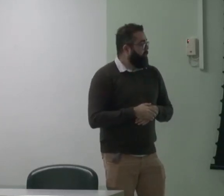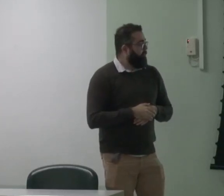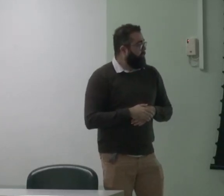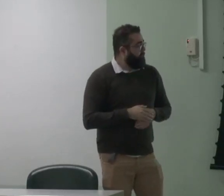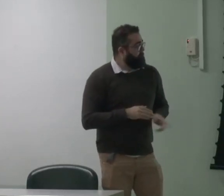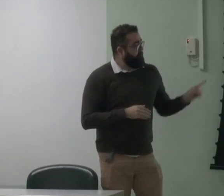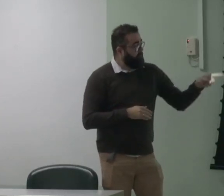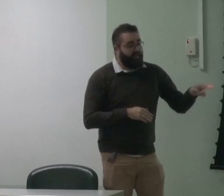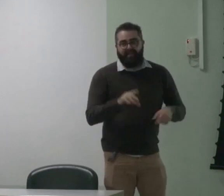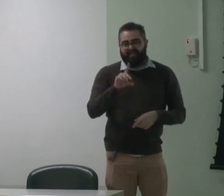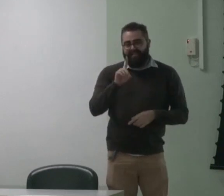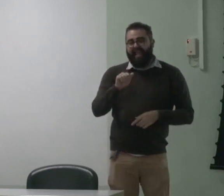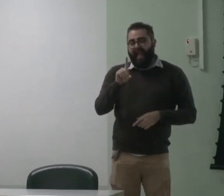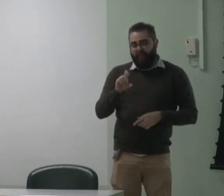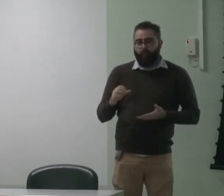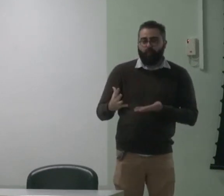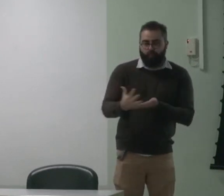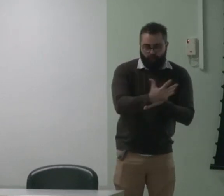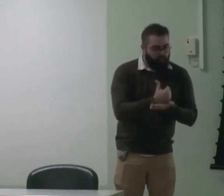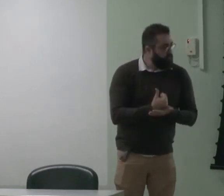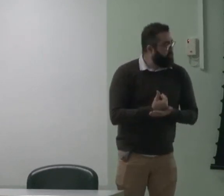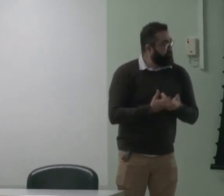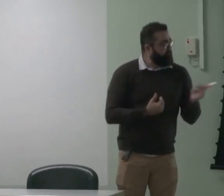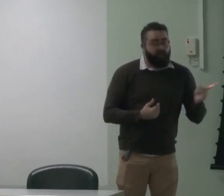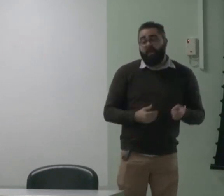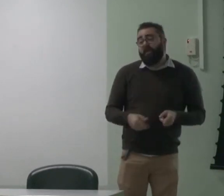it's, last but not least, it's a community, growing